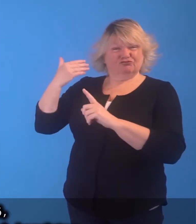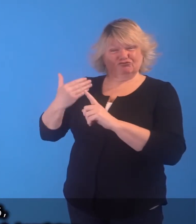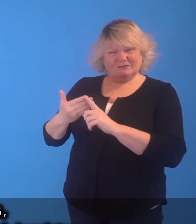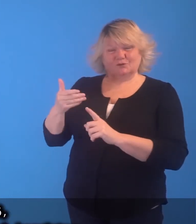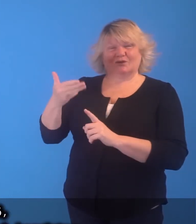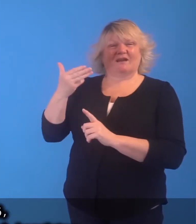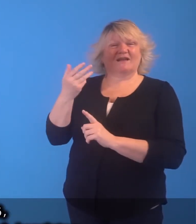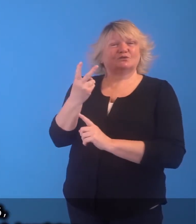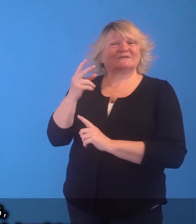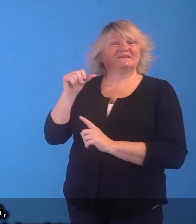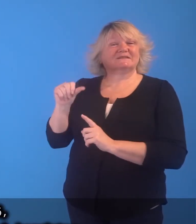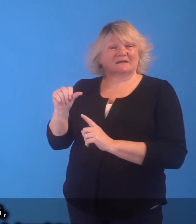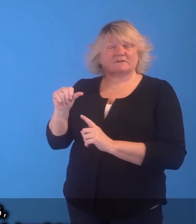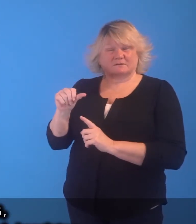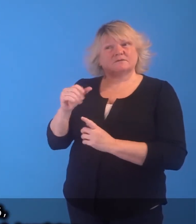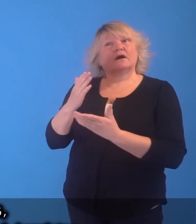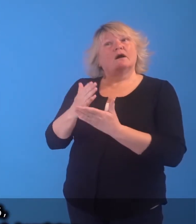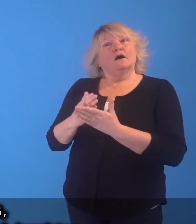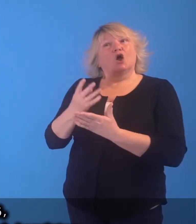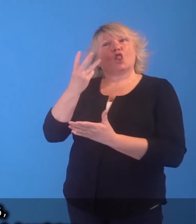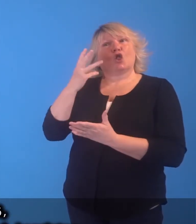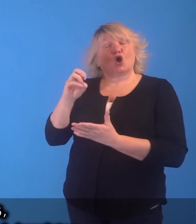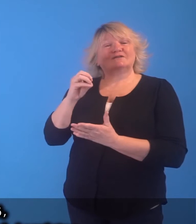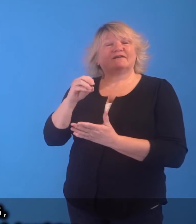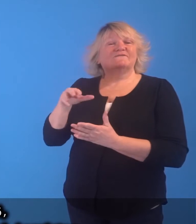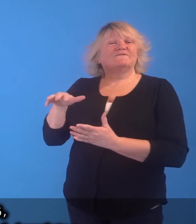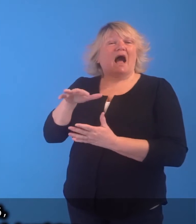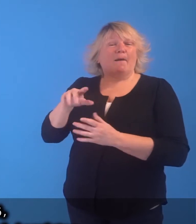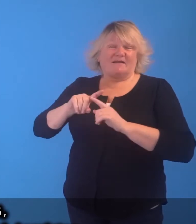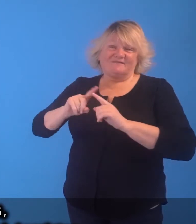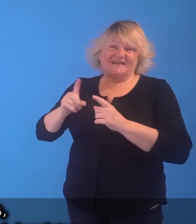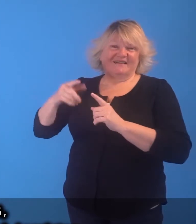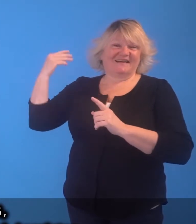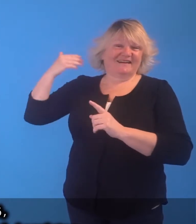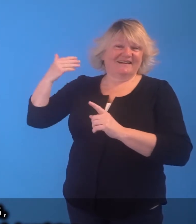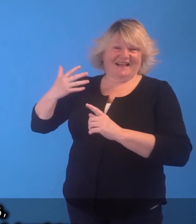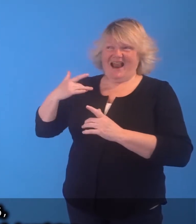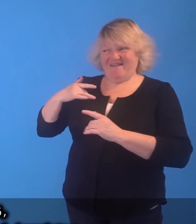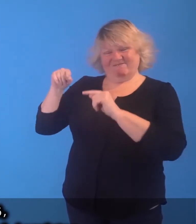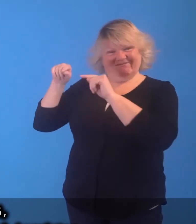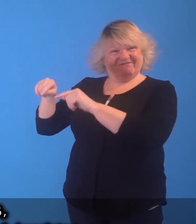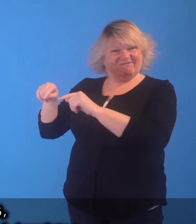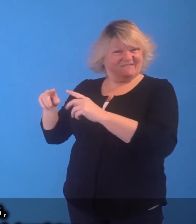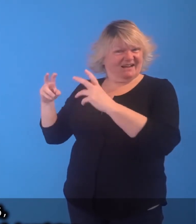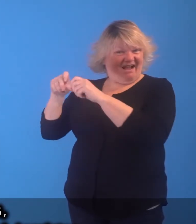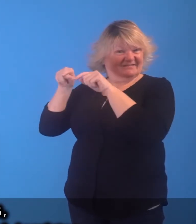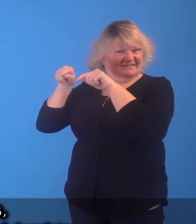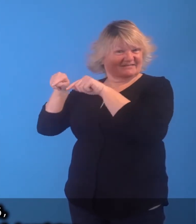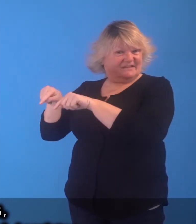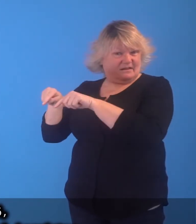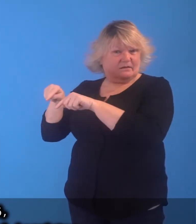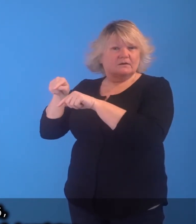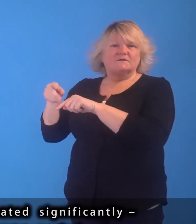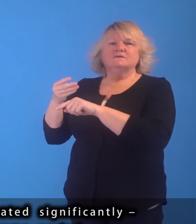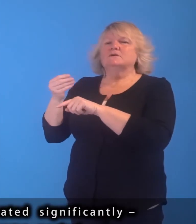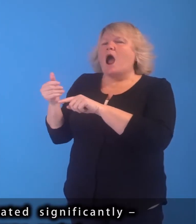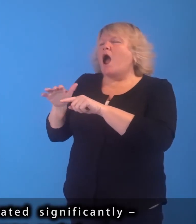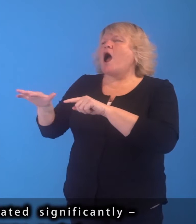Between that date and 1926, some 30 different families have owned